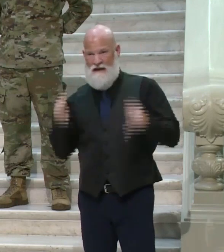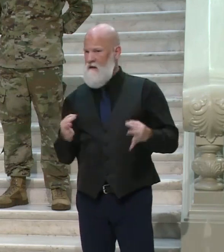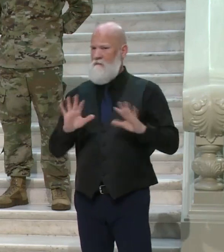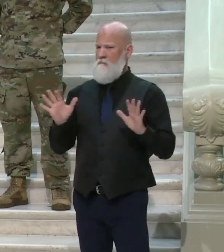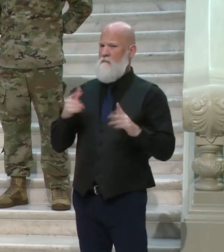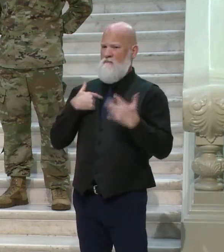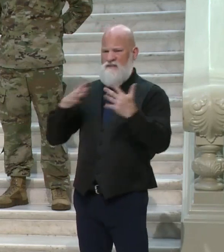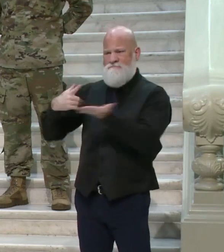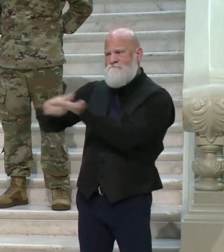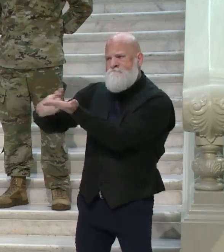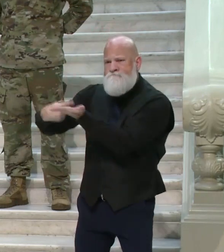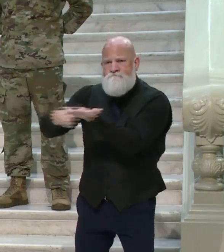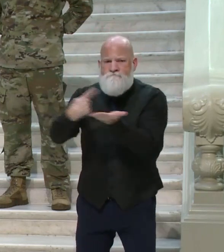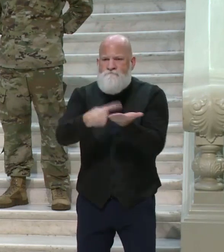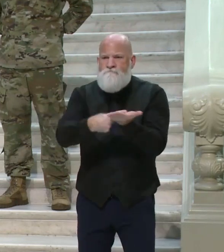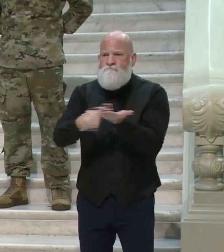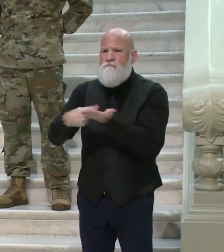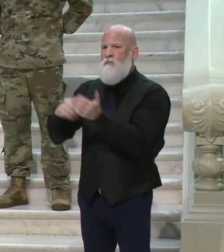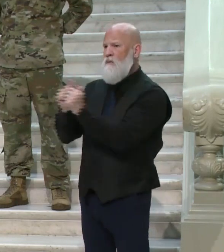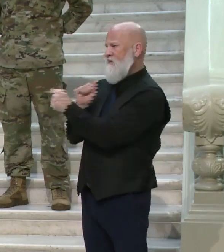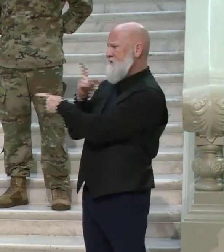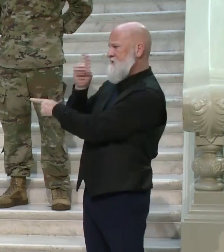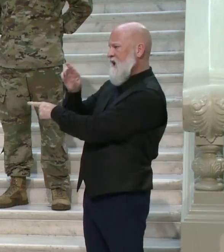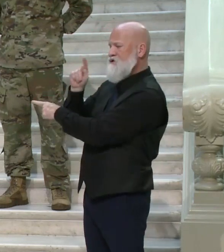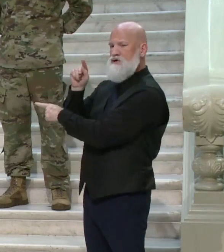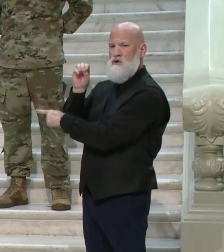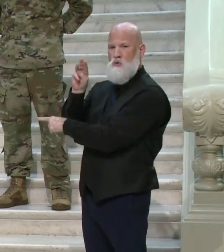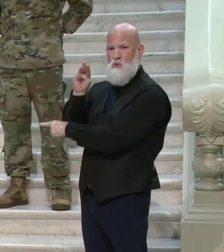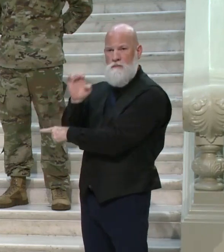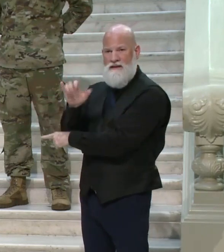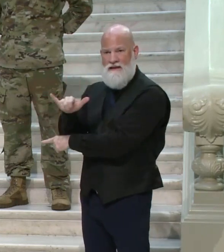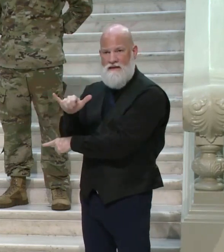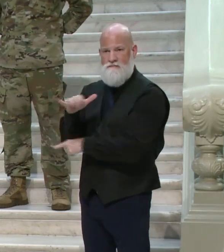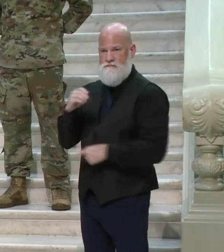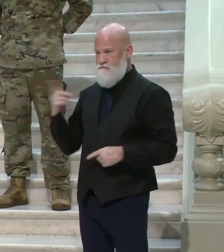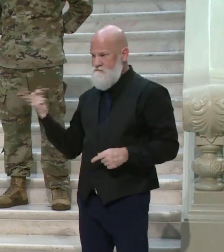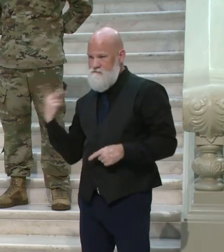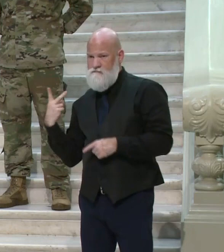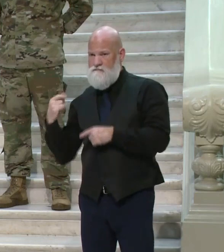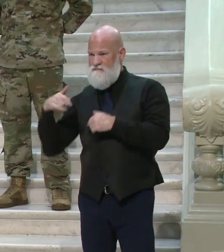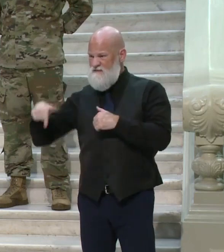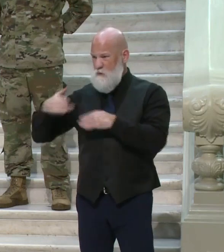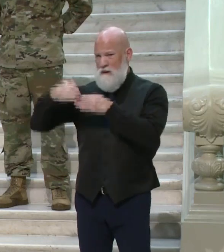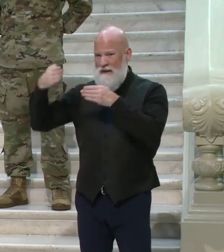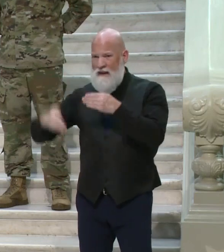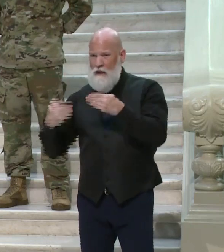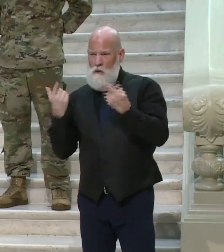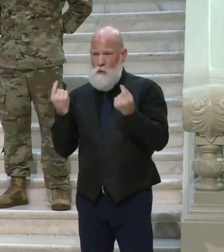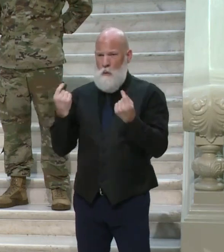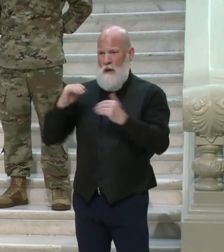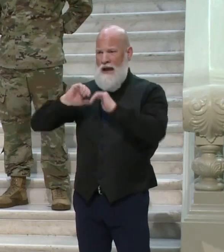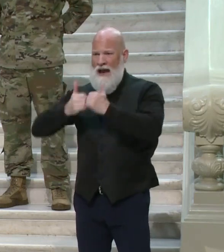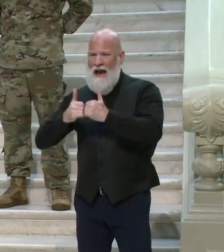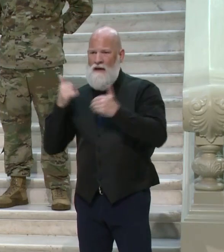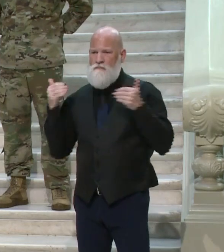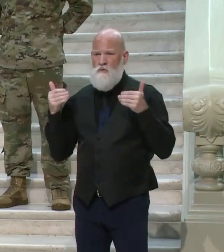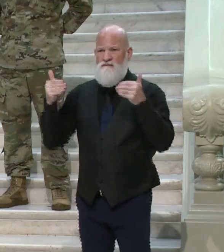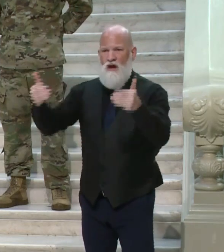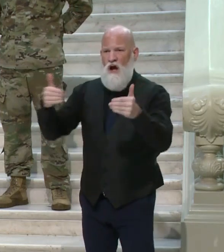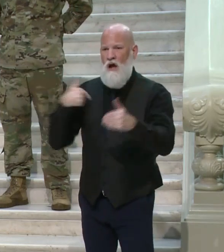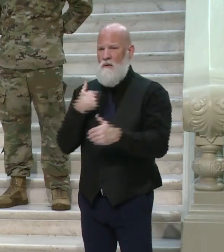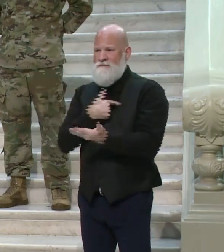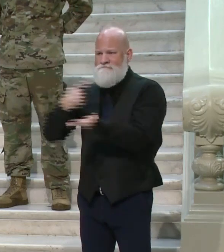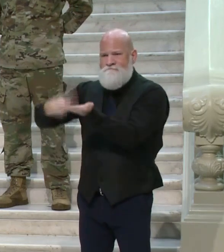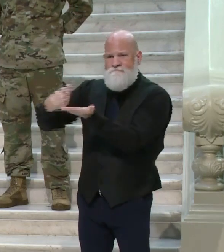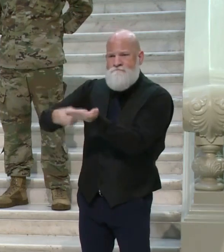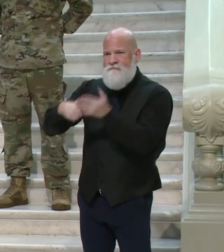Toomey quite a bit about that this weekend, about what things look like and, what we need to continue to focus on. But